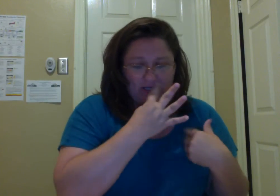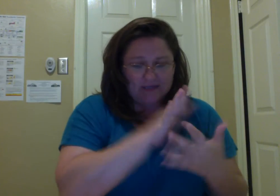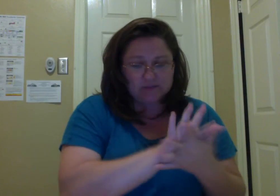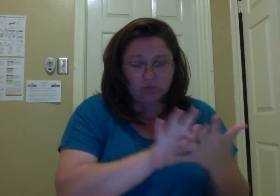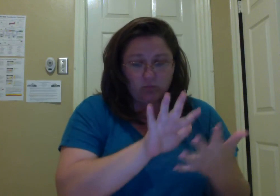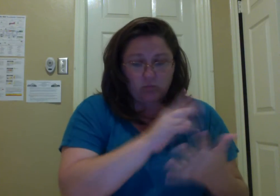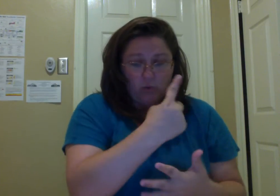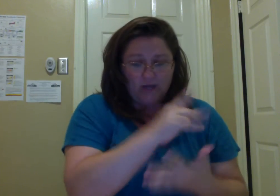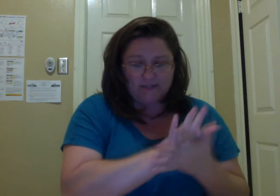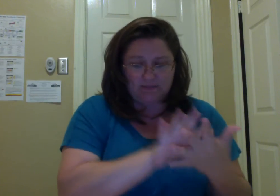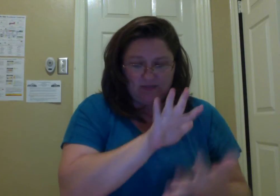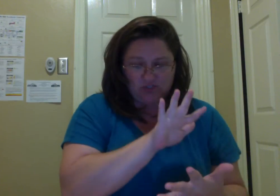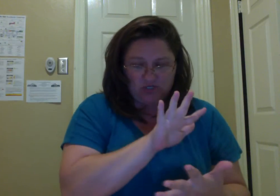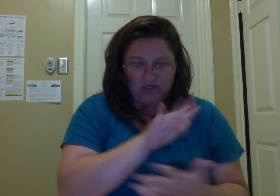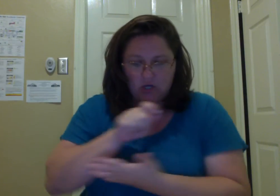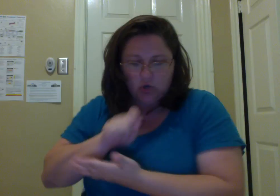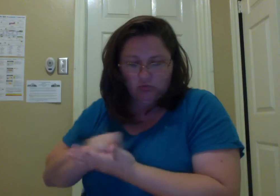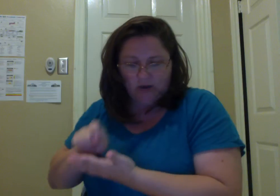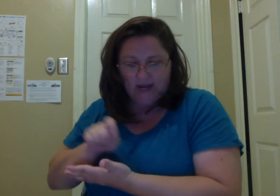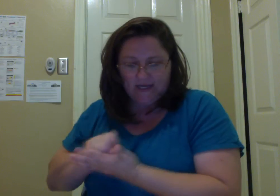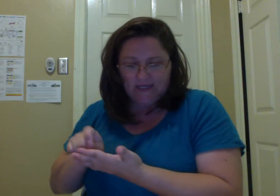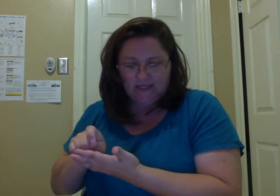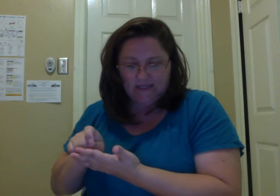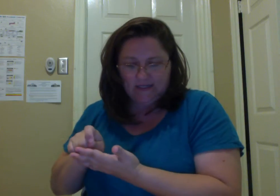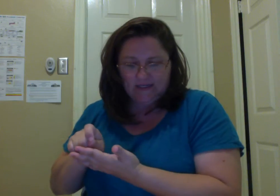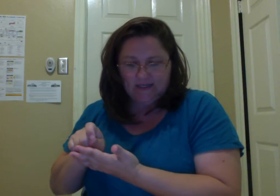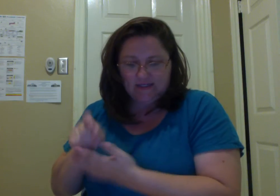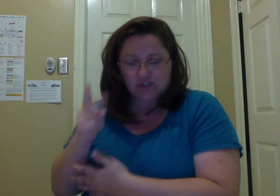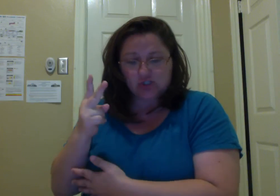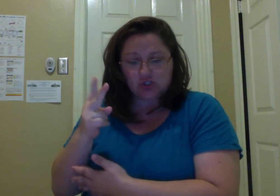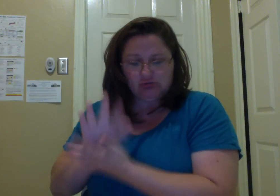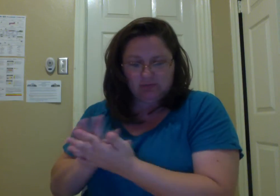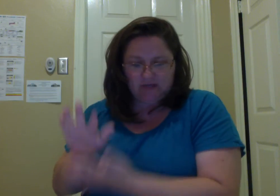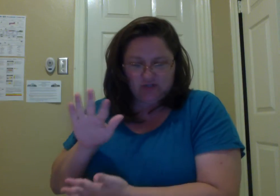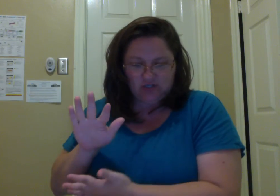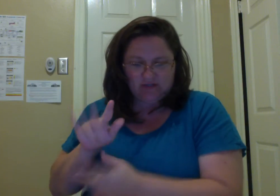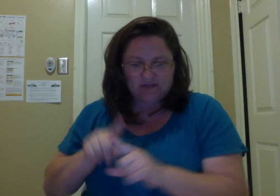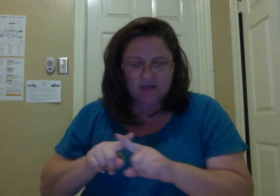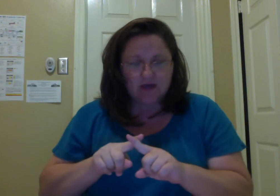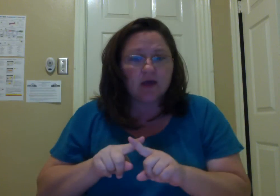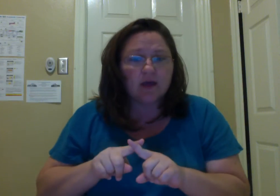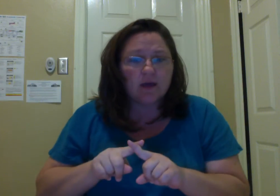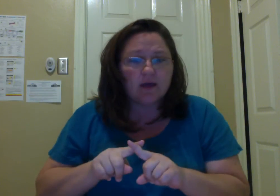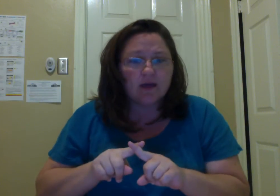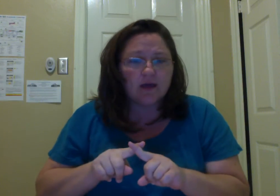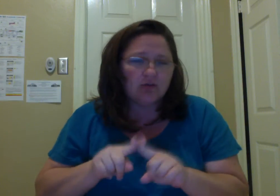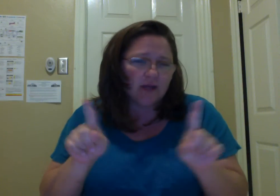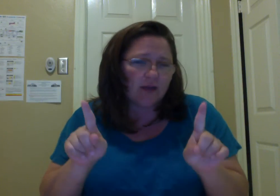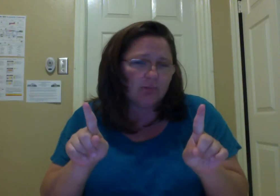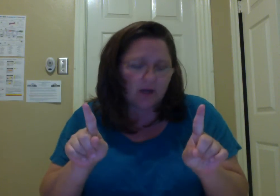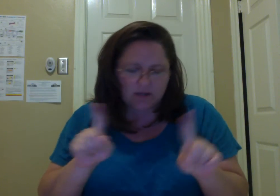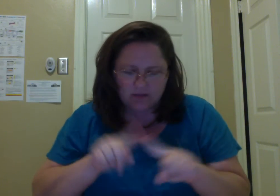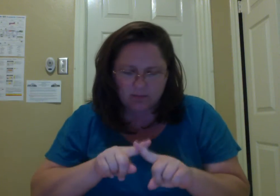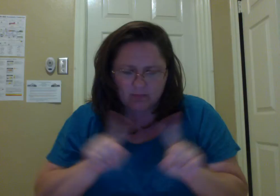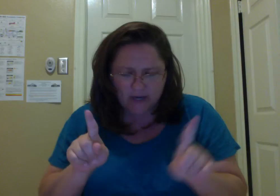is 1 dimension. Writing is 2 dimensions. And you can add but.